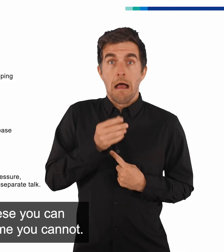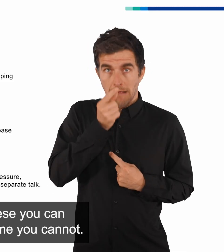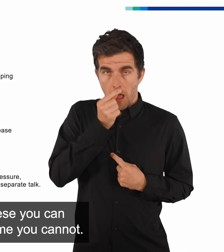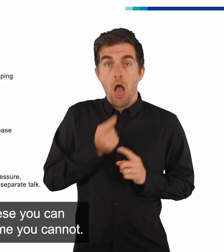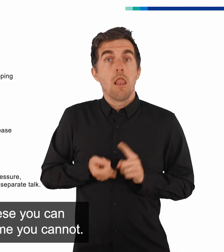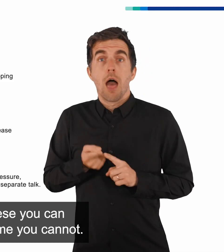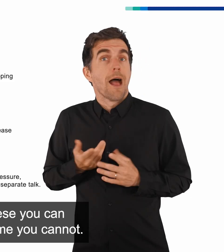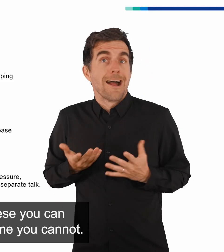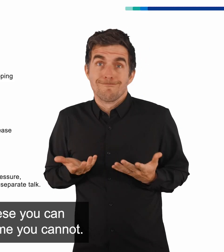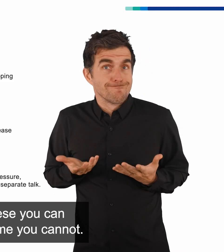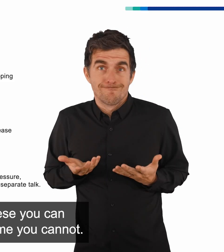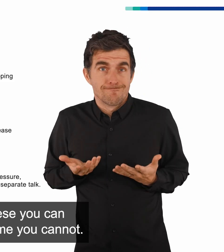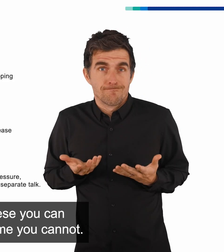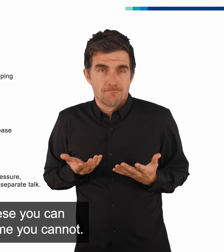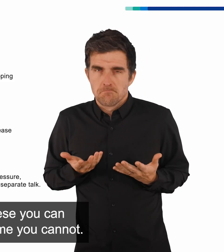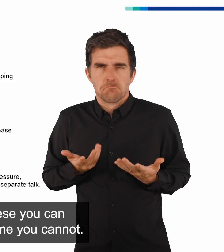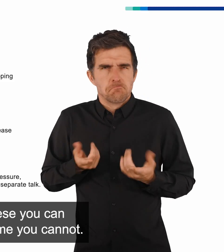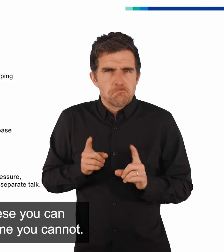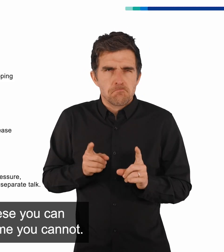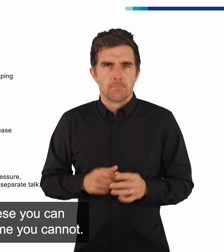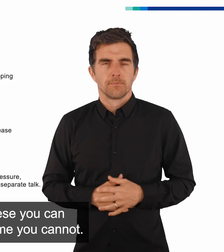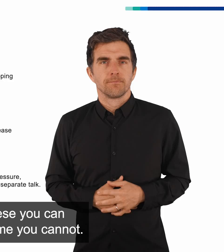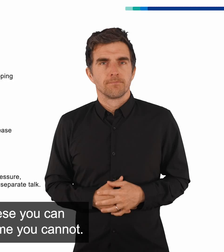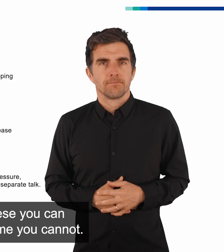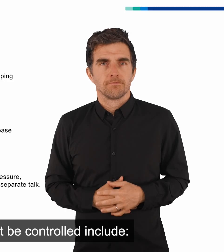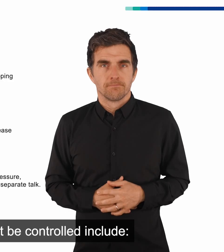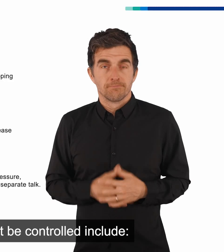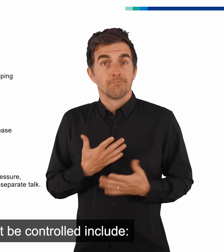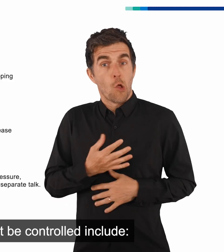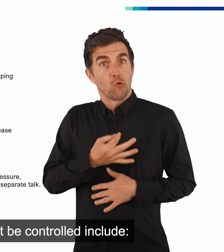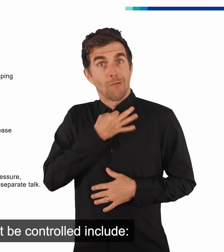Ethnicity. Some ethnic groups are more likely to develop heart disease.